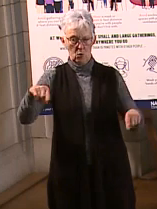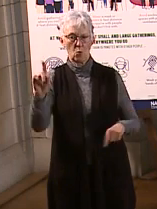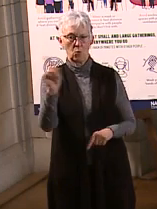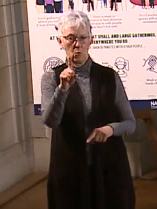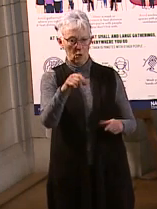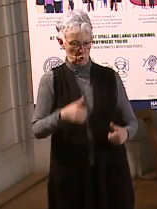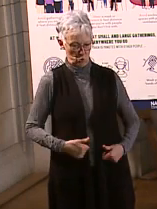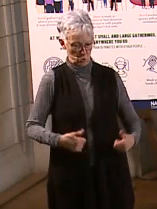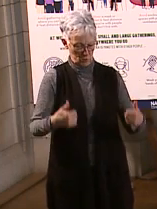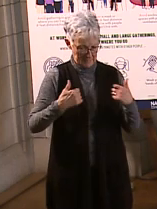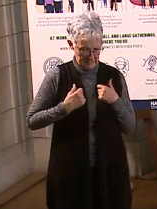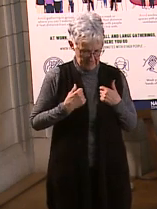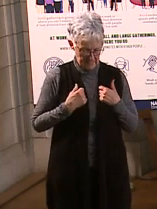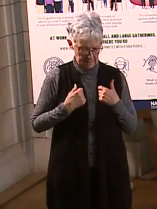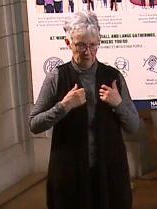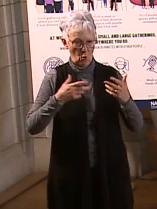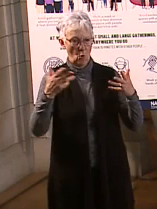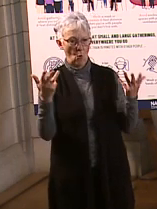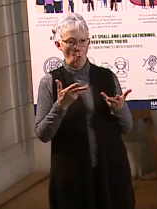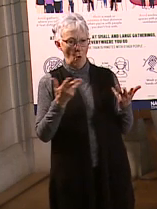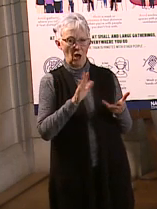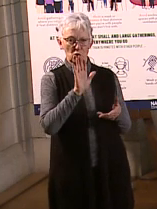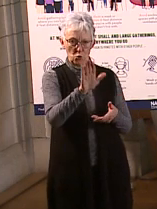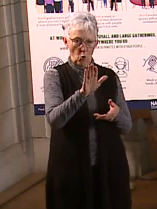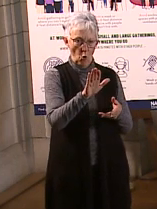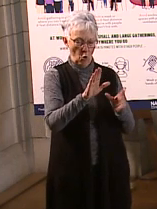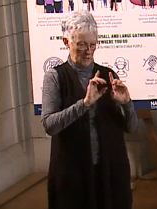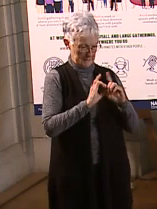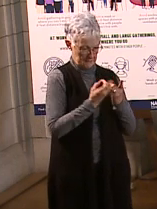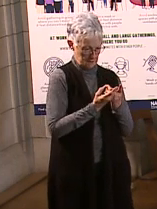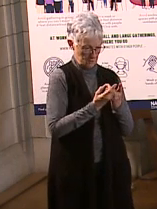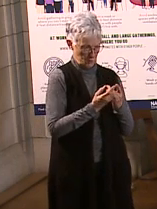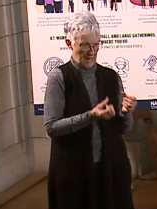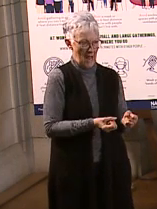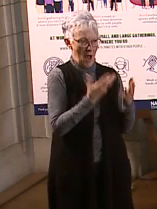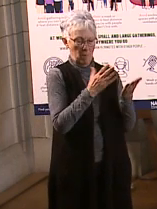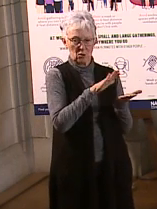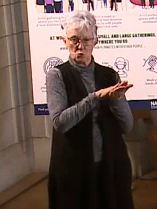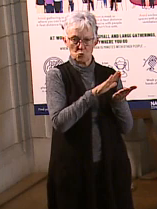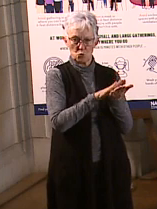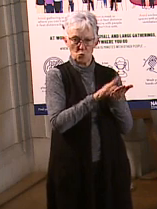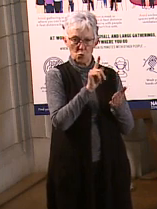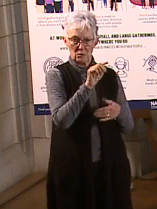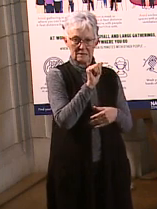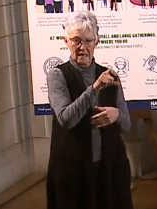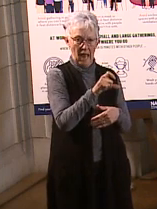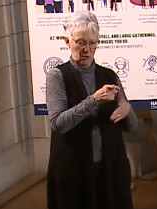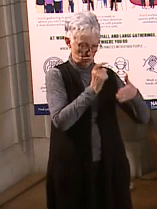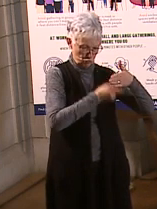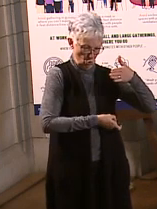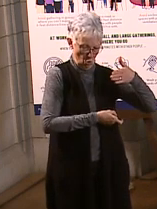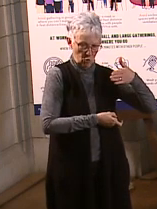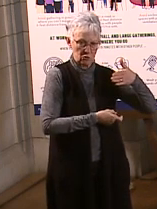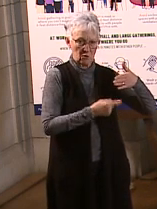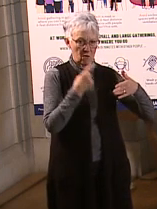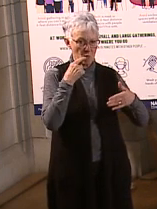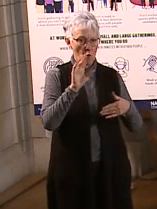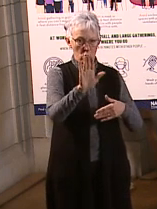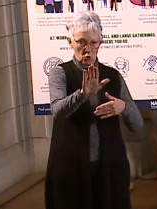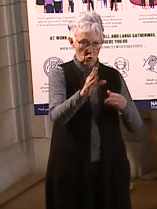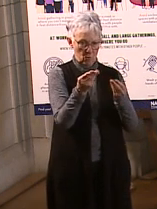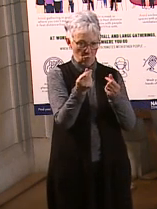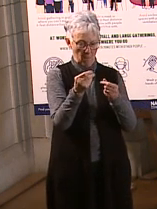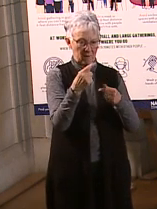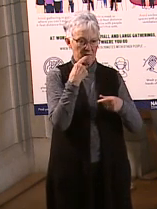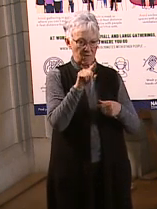upon what the individual piece of property you own and what the school was actually charging you for taxes. So this is